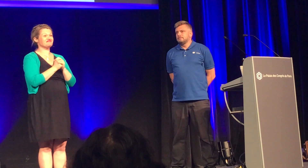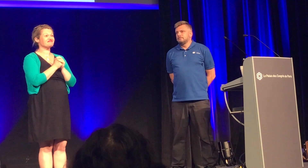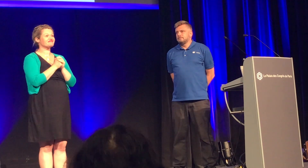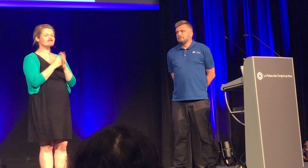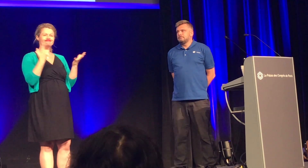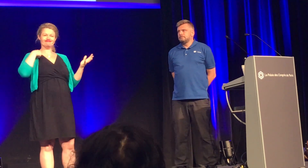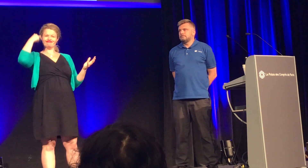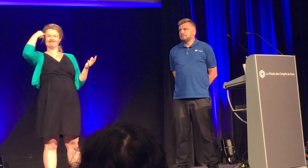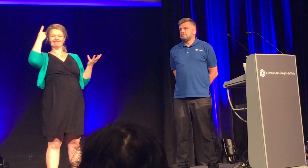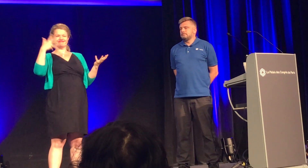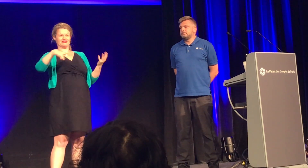anybody.